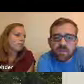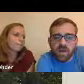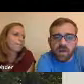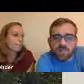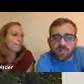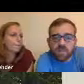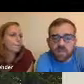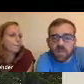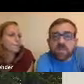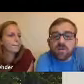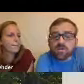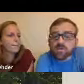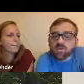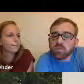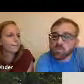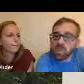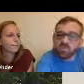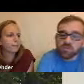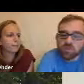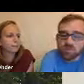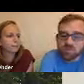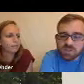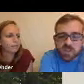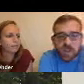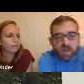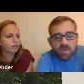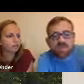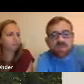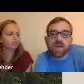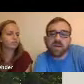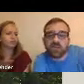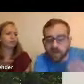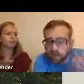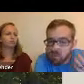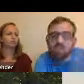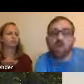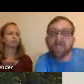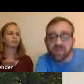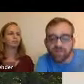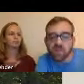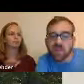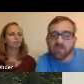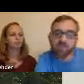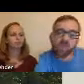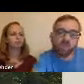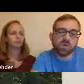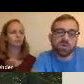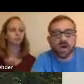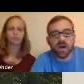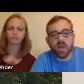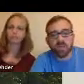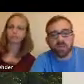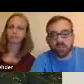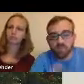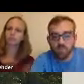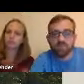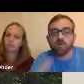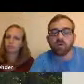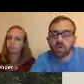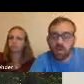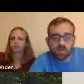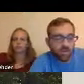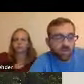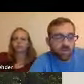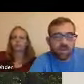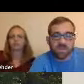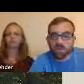something, the intercultural communications course, I mentioned that as like the one thing that you have to do before